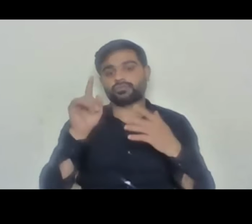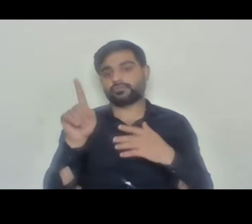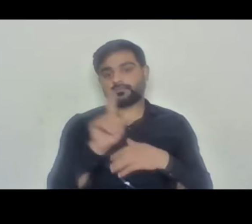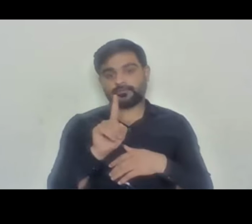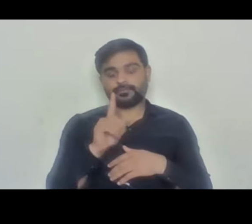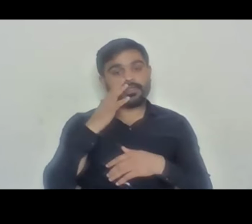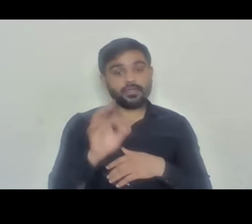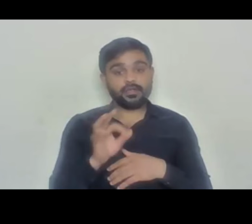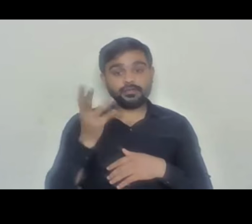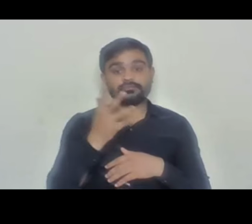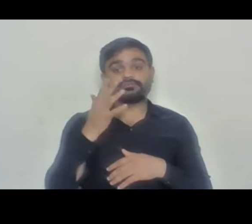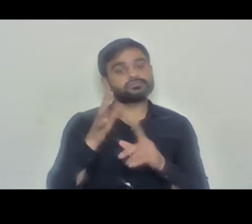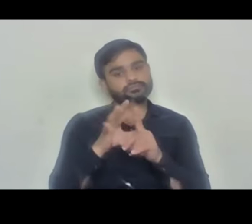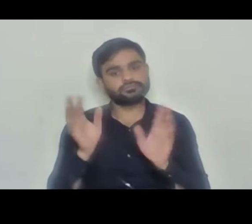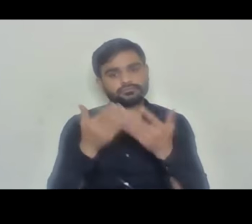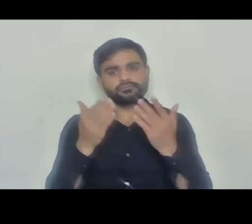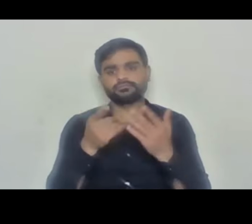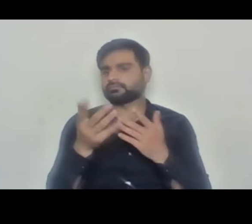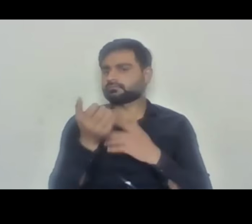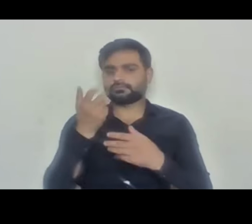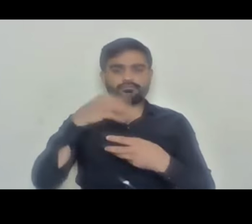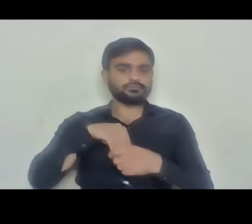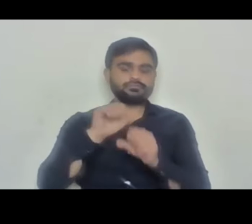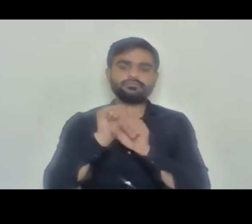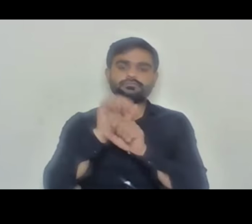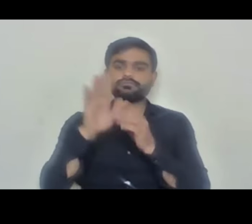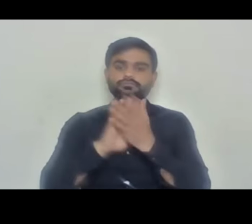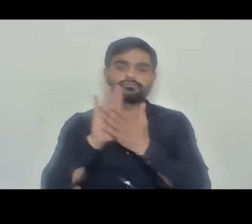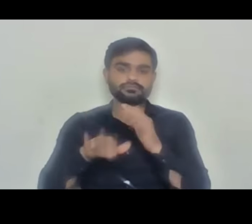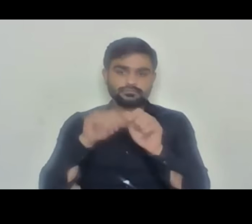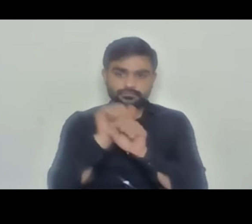it's very important that you do that and you do not take credit for somebody else's work,